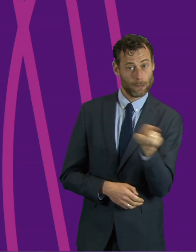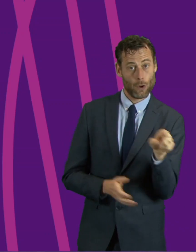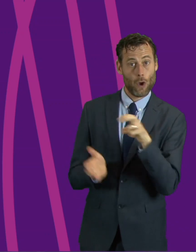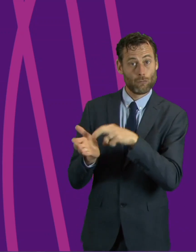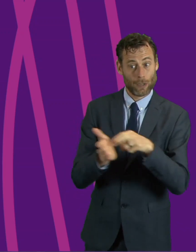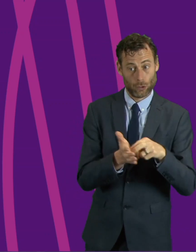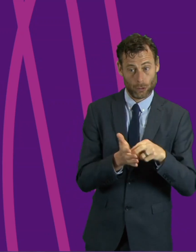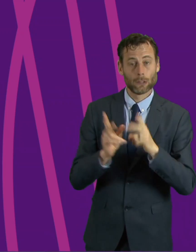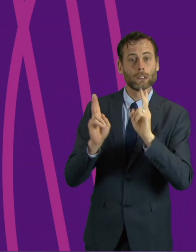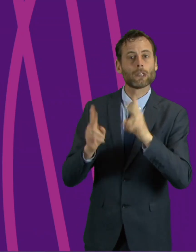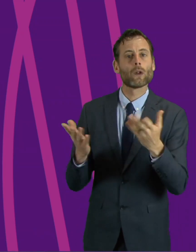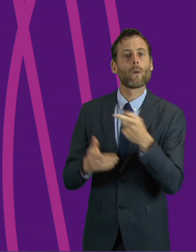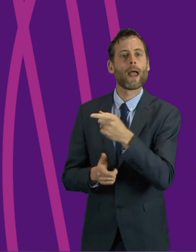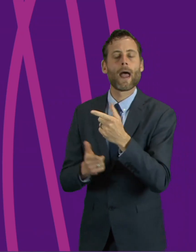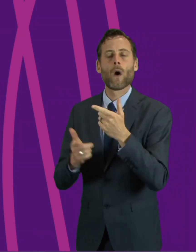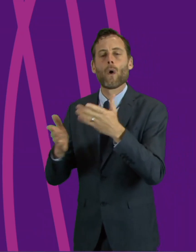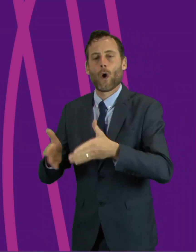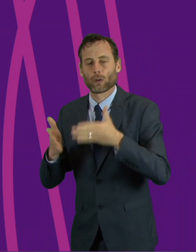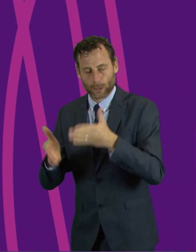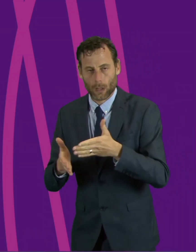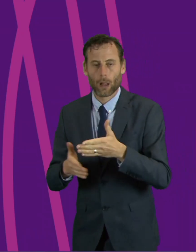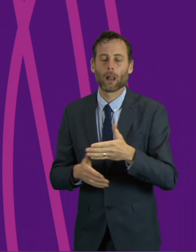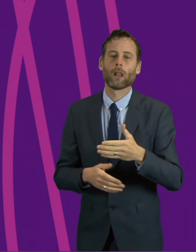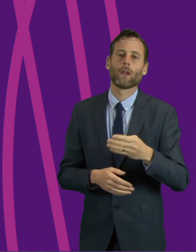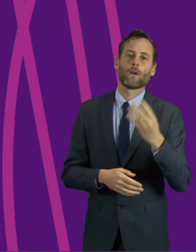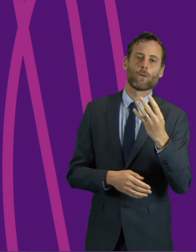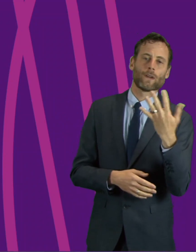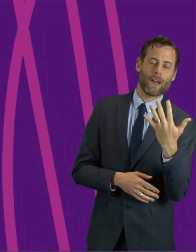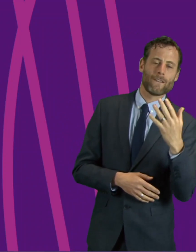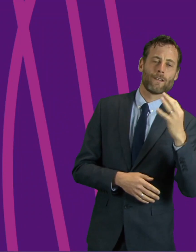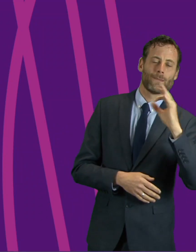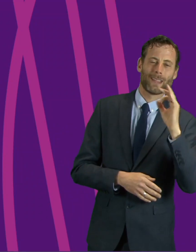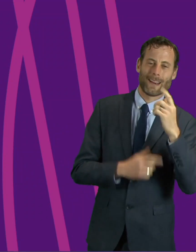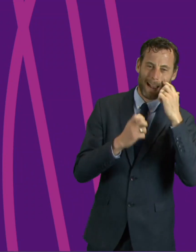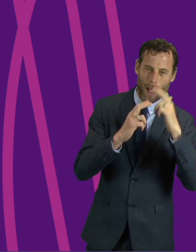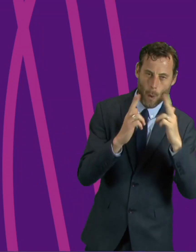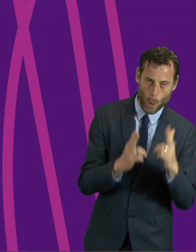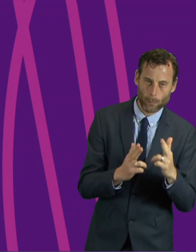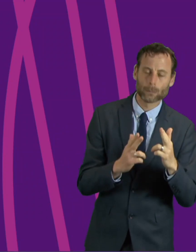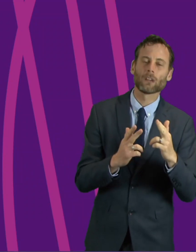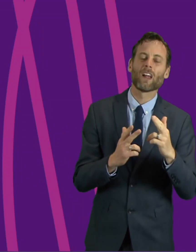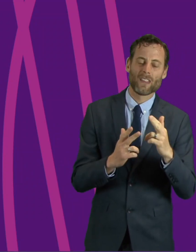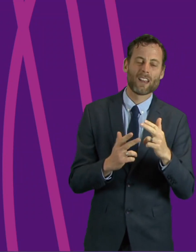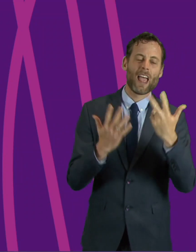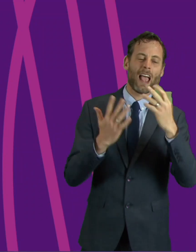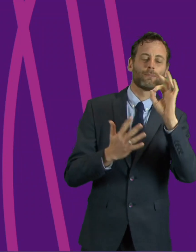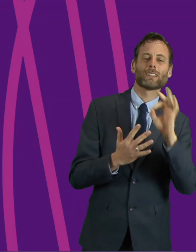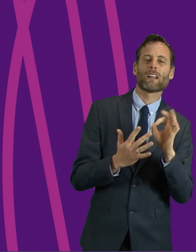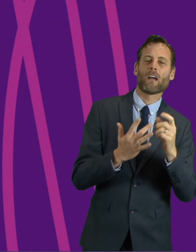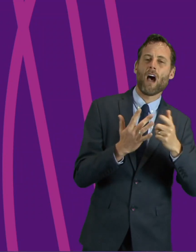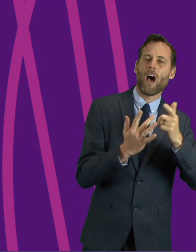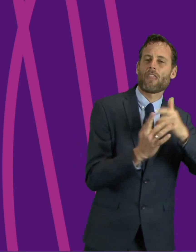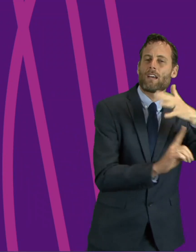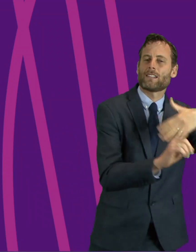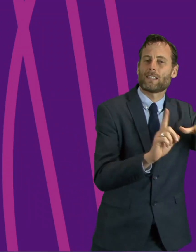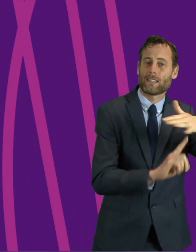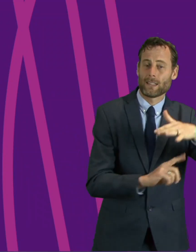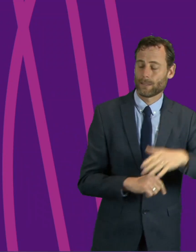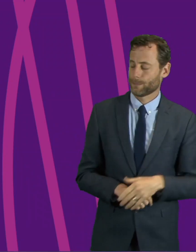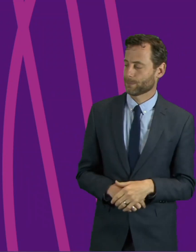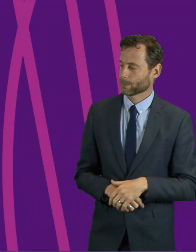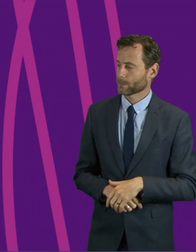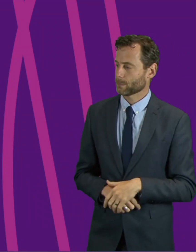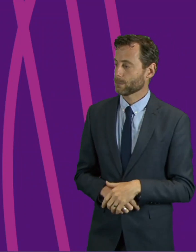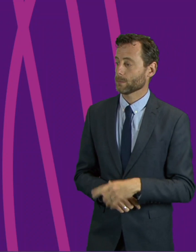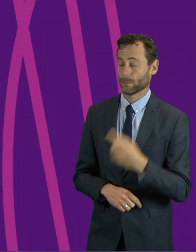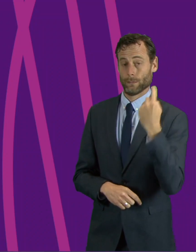hospital, 43% in care homes and 8% at home or in other settings. In the most recent week, however, 59% of